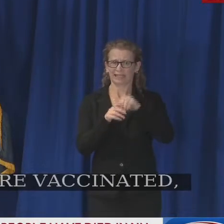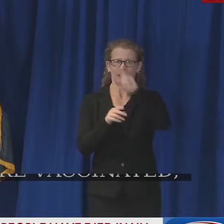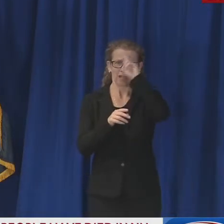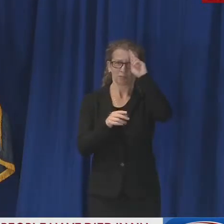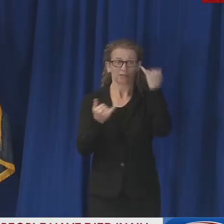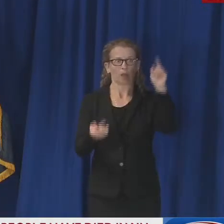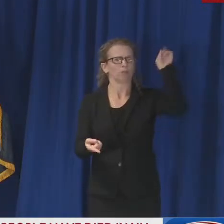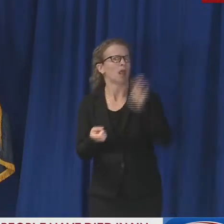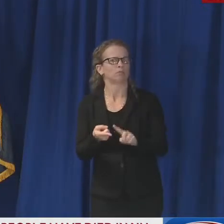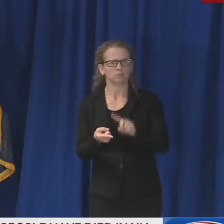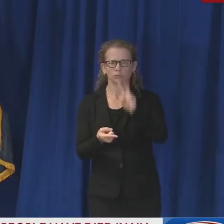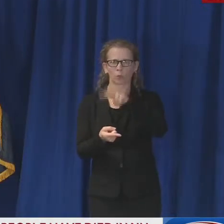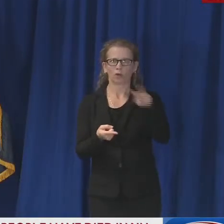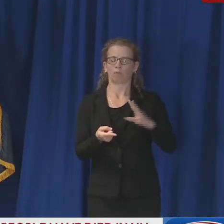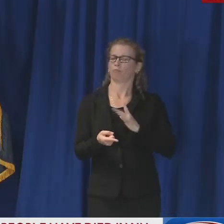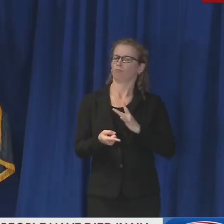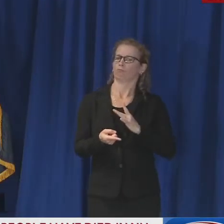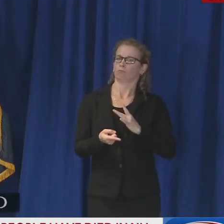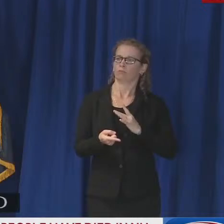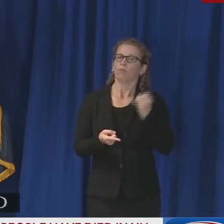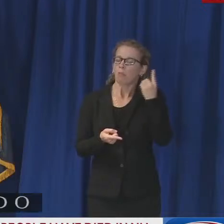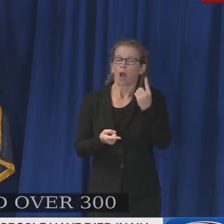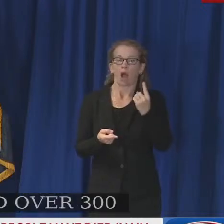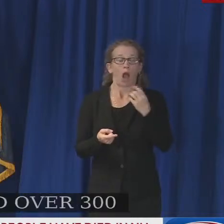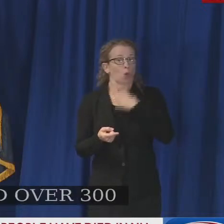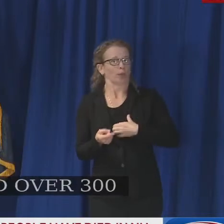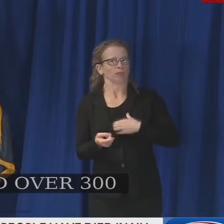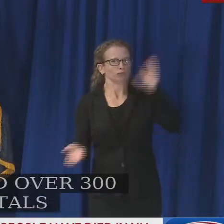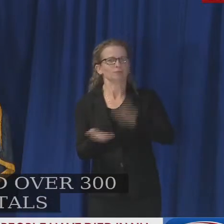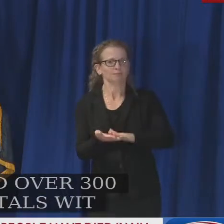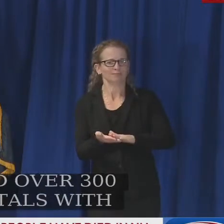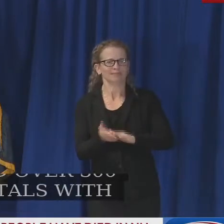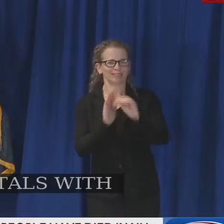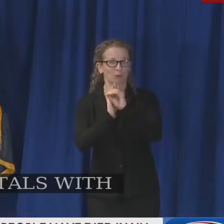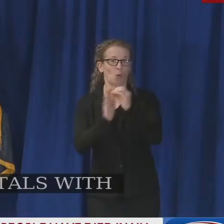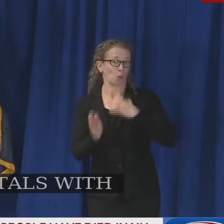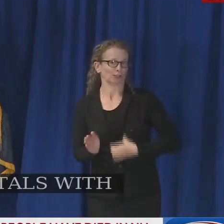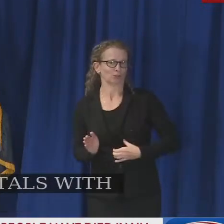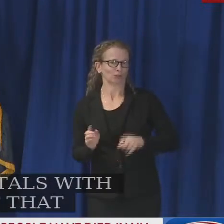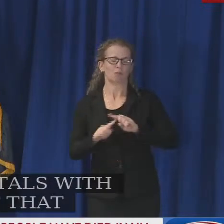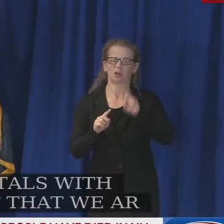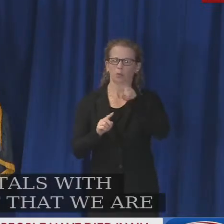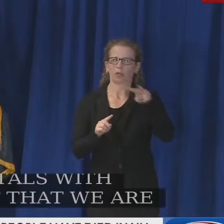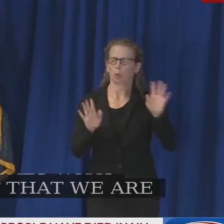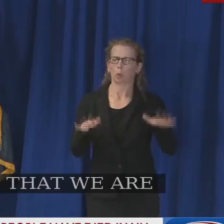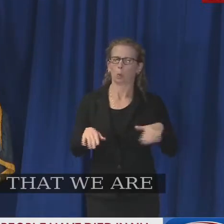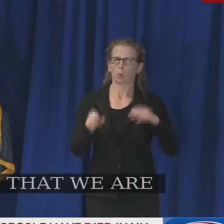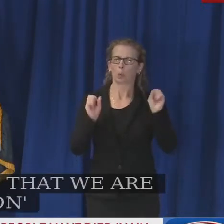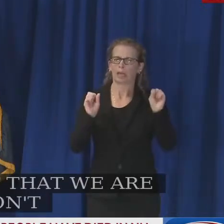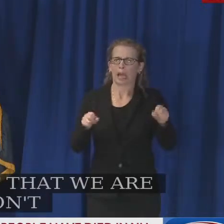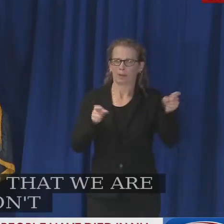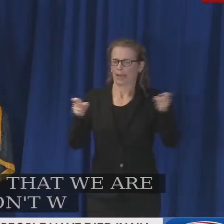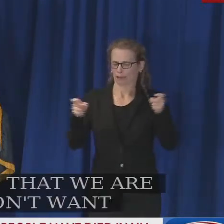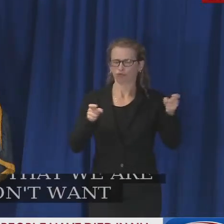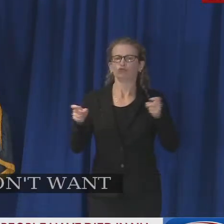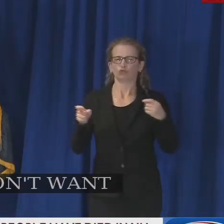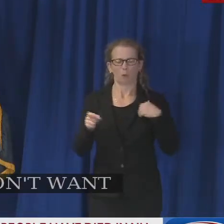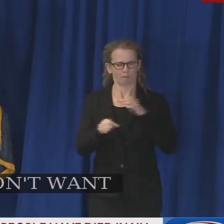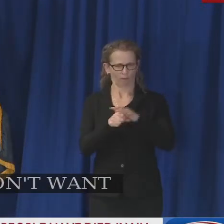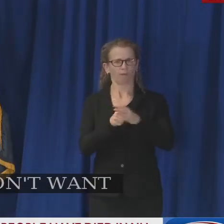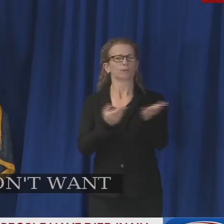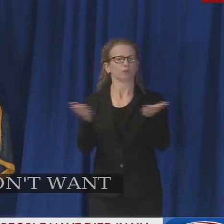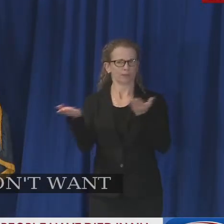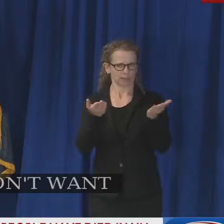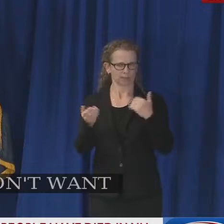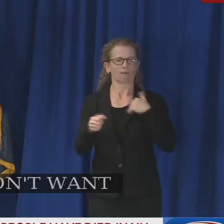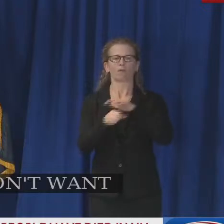at 22 is, it's 22 that you don't want to see, but obviously there, it's a very manageable number in that we have the services and the staff. We don't